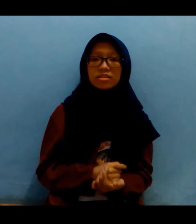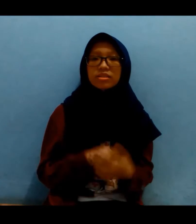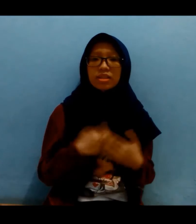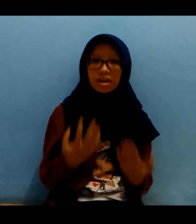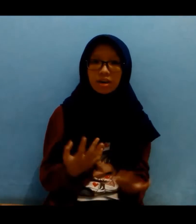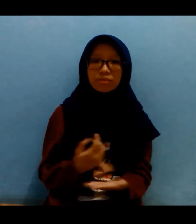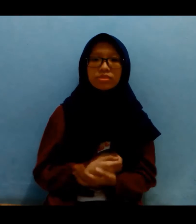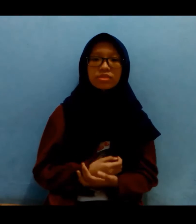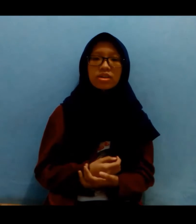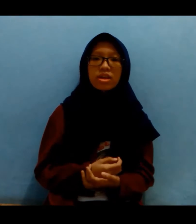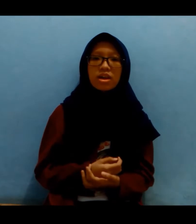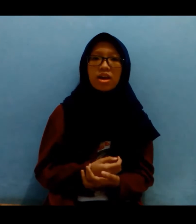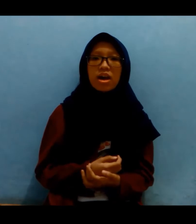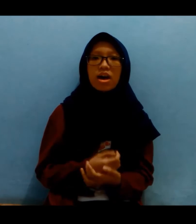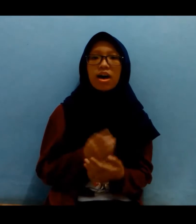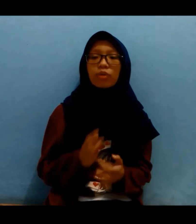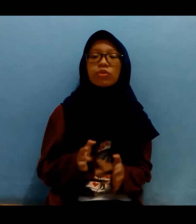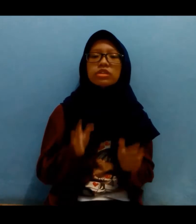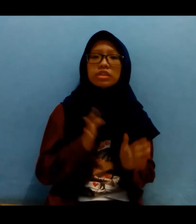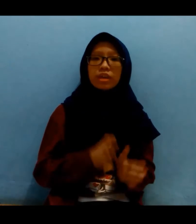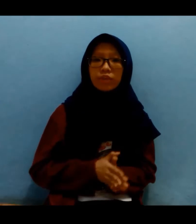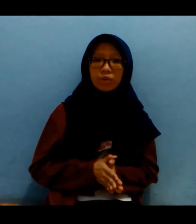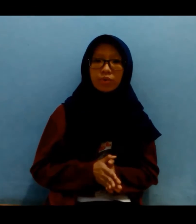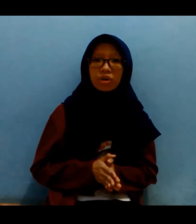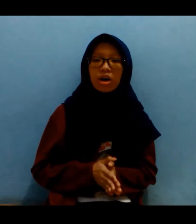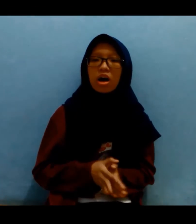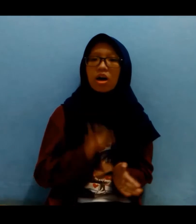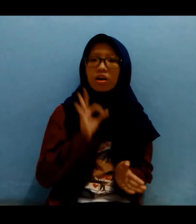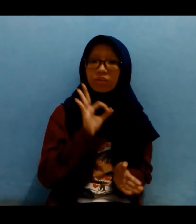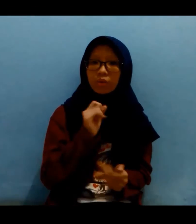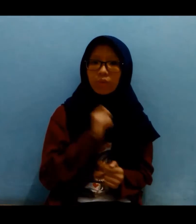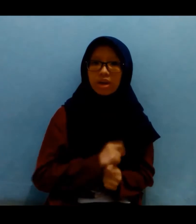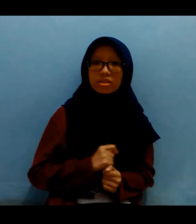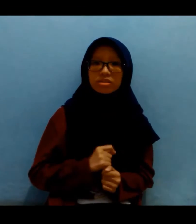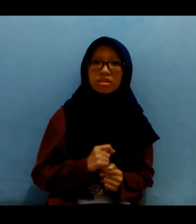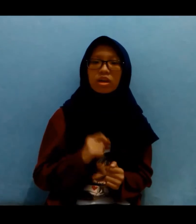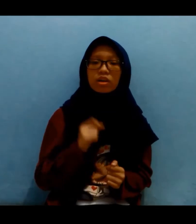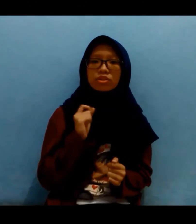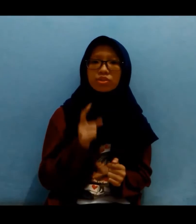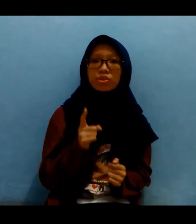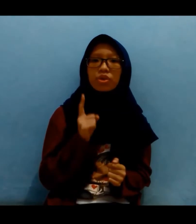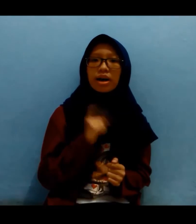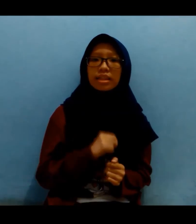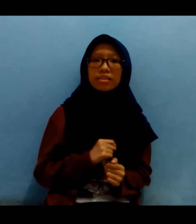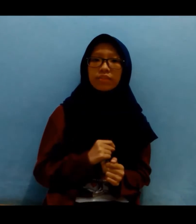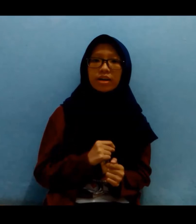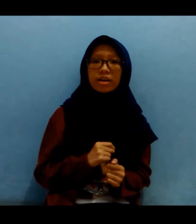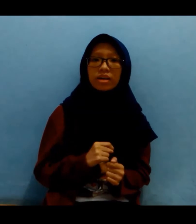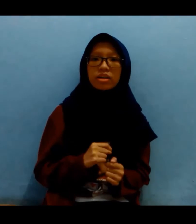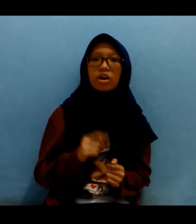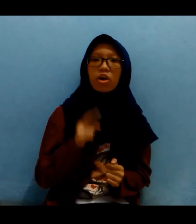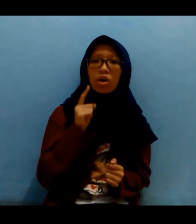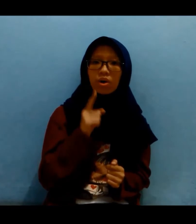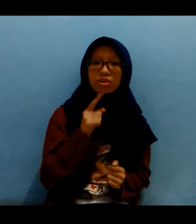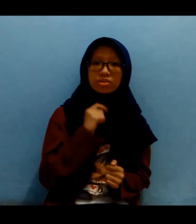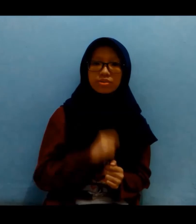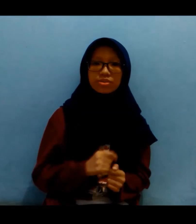Then now, I will give you 3 ways to identify hoax news.